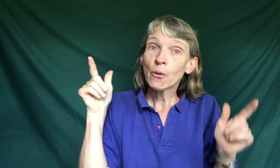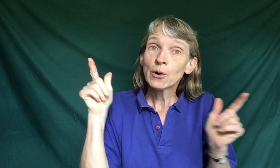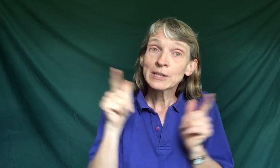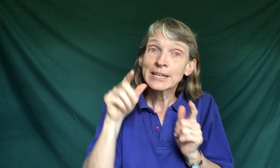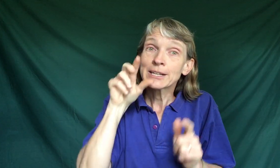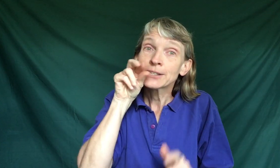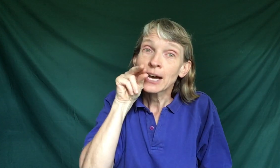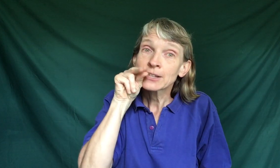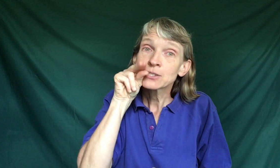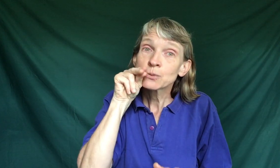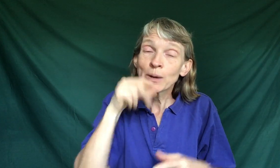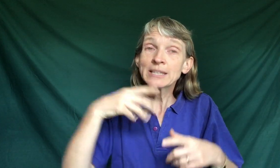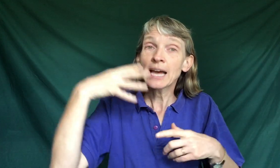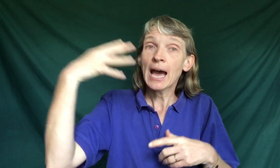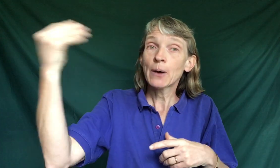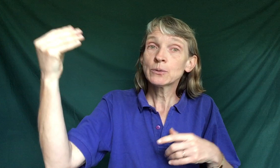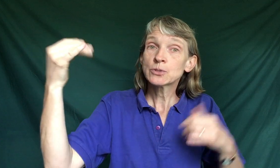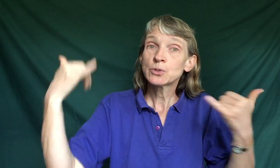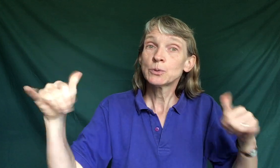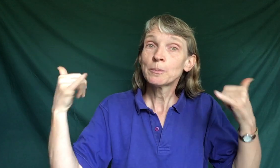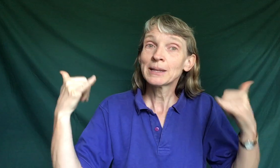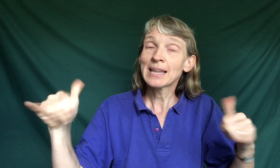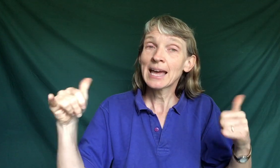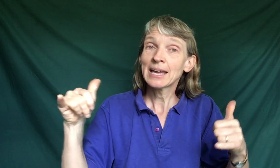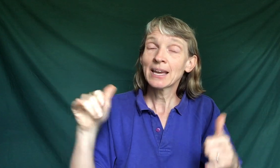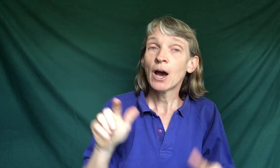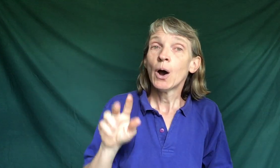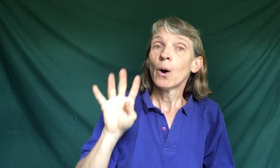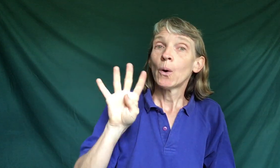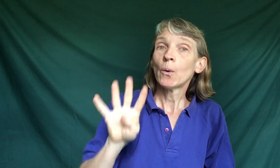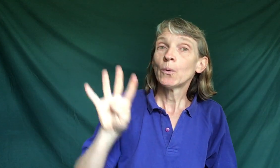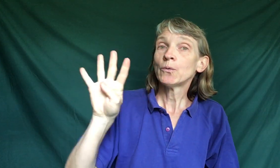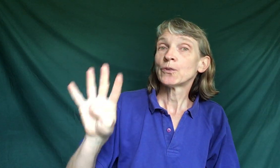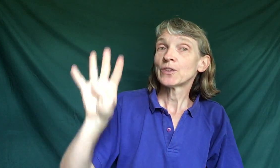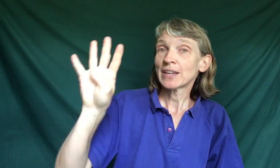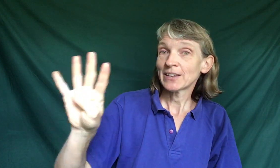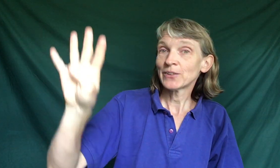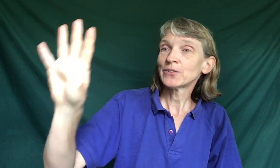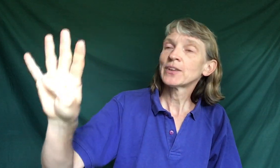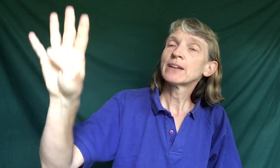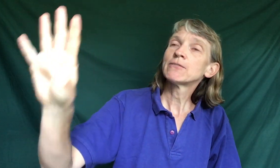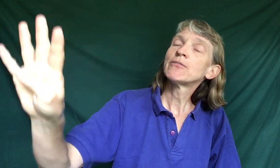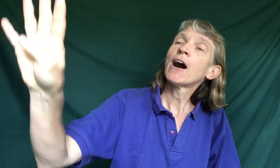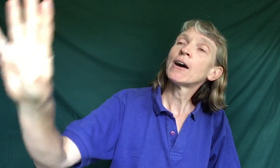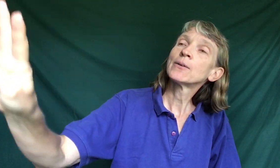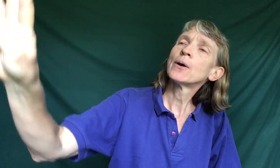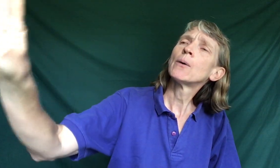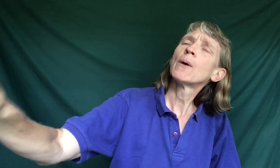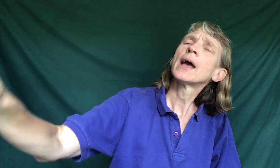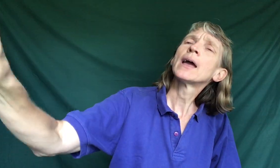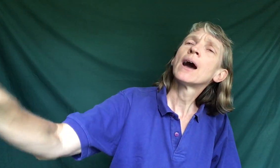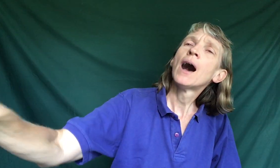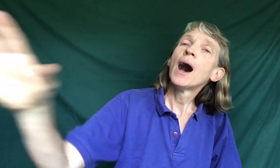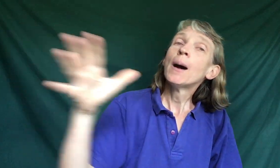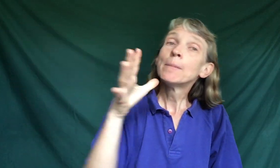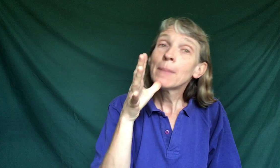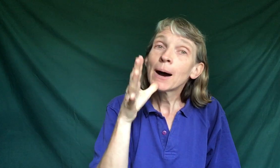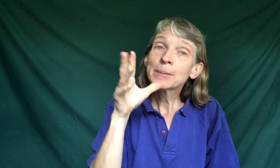Four little ducks went out to play over the hills and far away. Mama